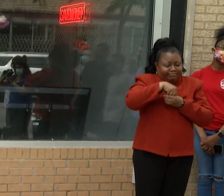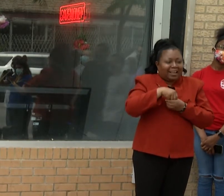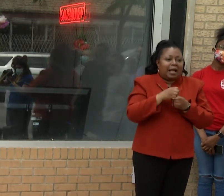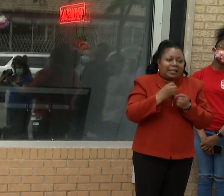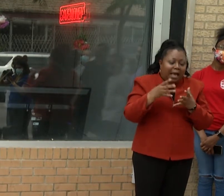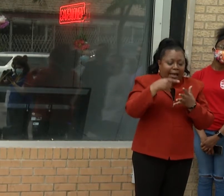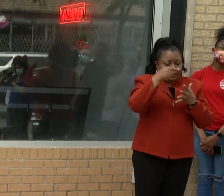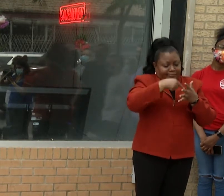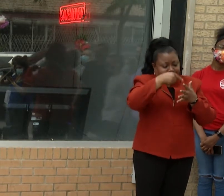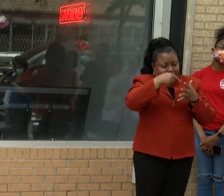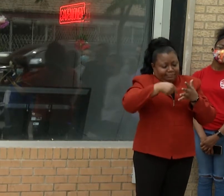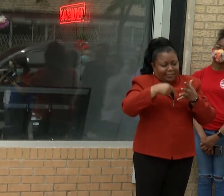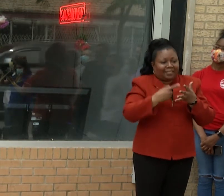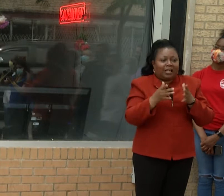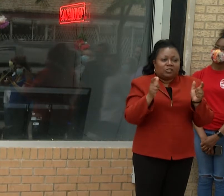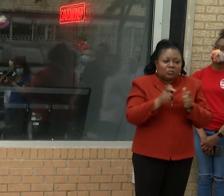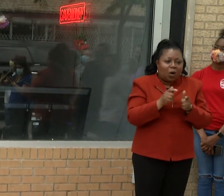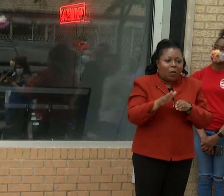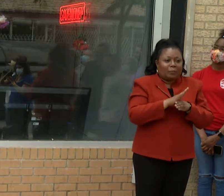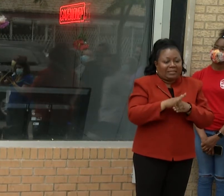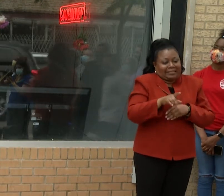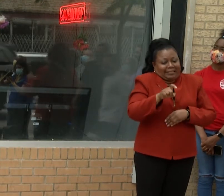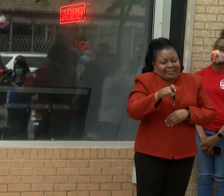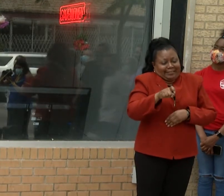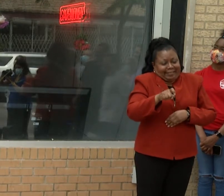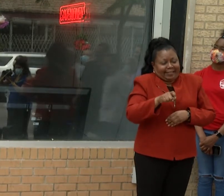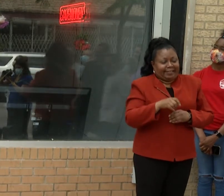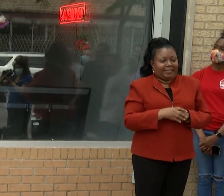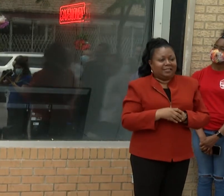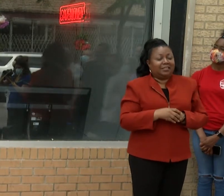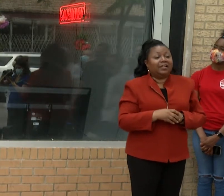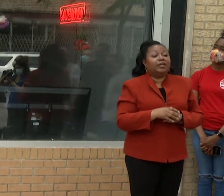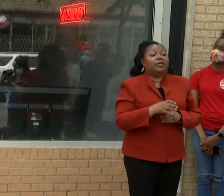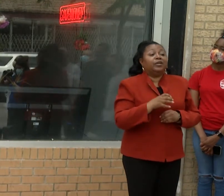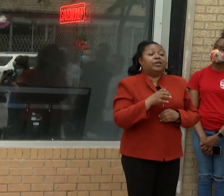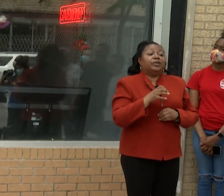a lot of the basic things that small businesses need. And so